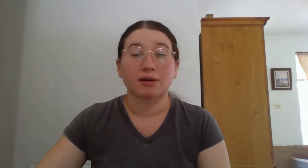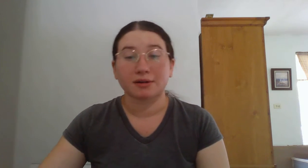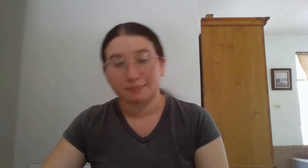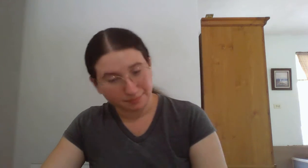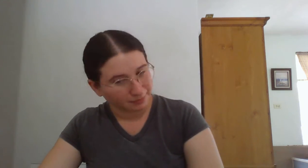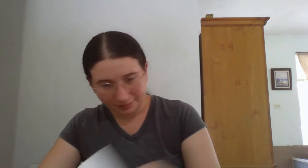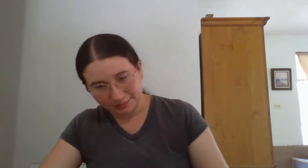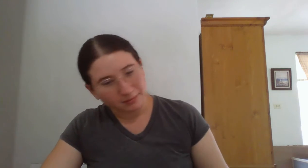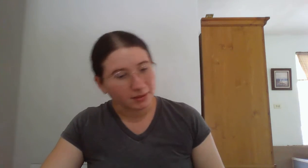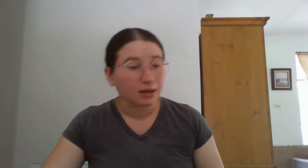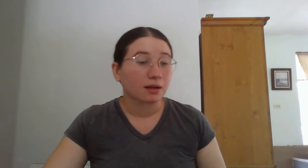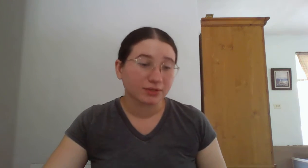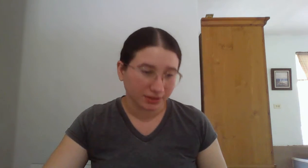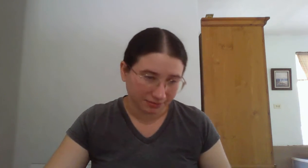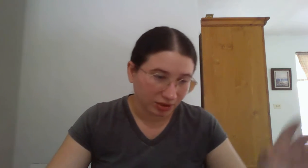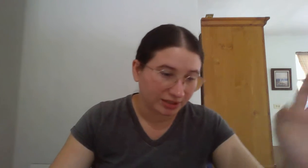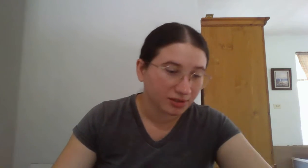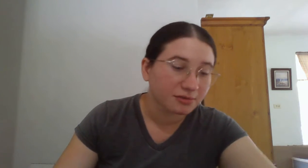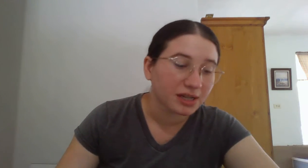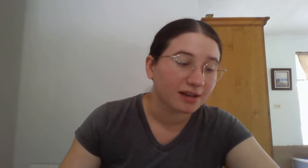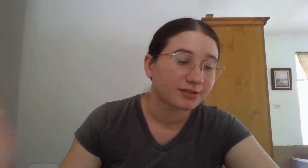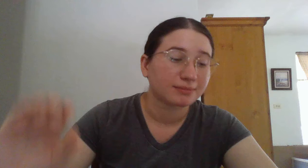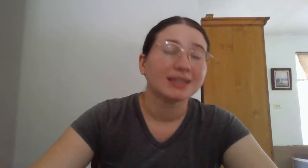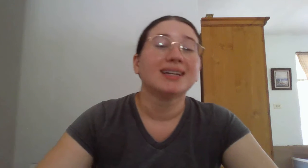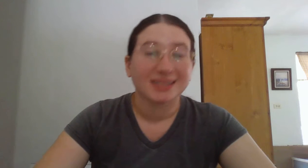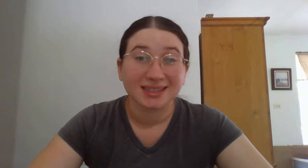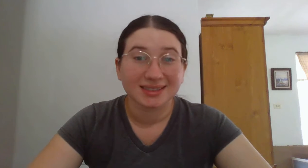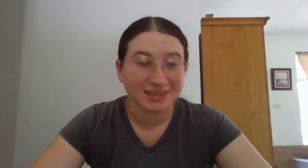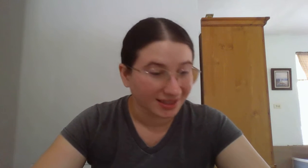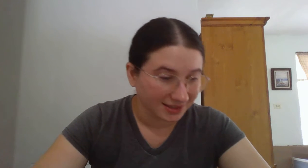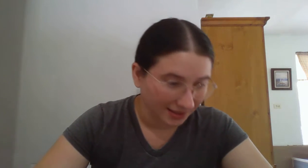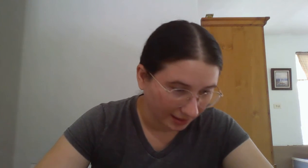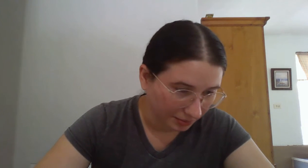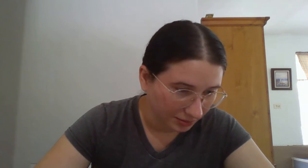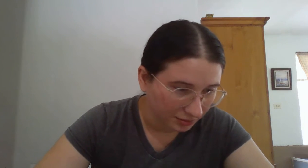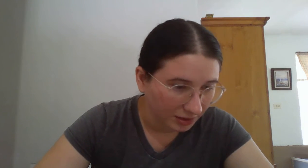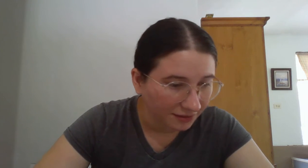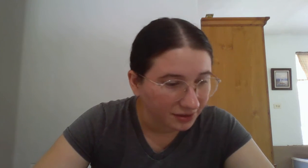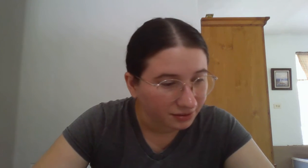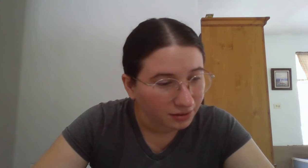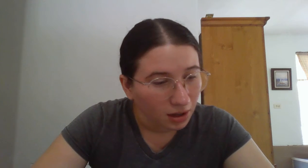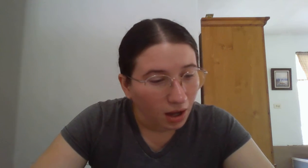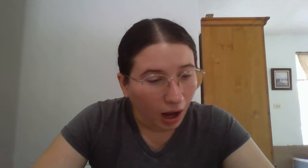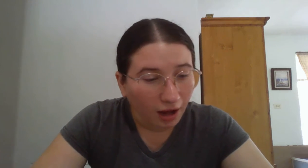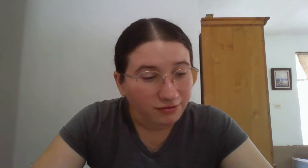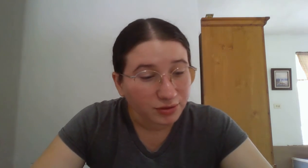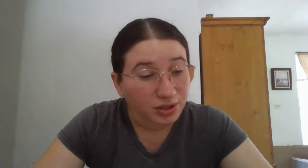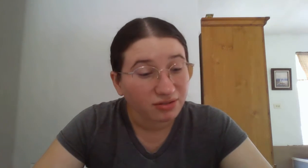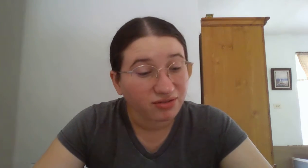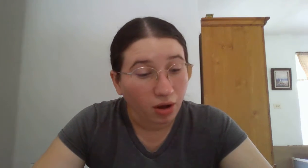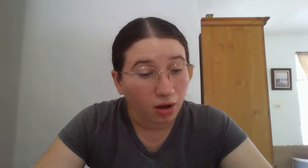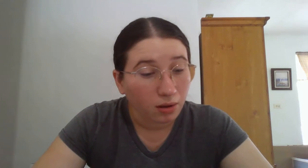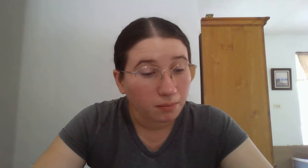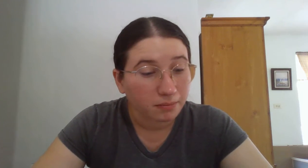Water. Love it. Okay, so here we have some sentence examples. We have this. Awful he fall,